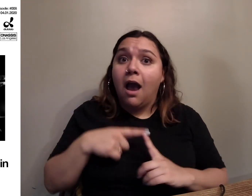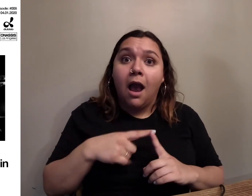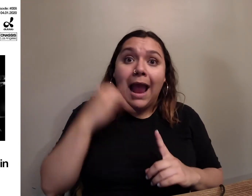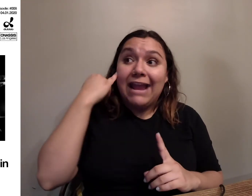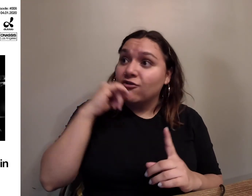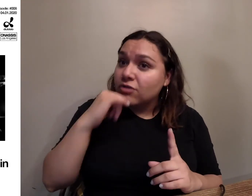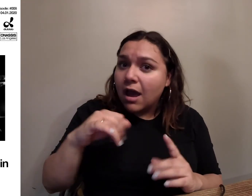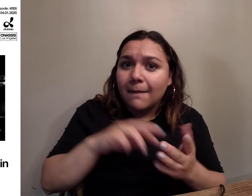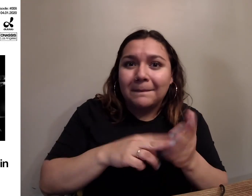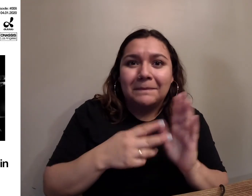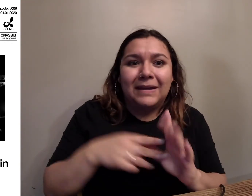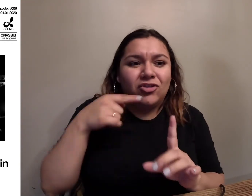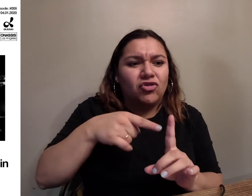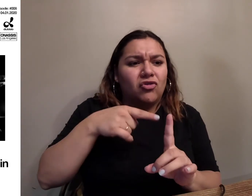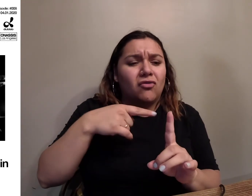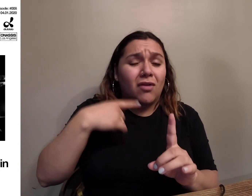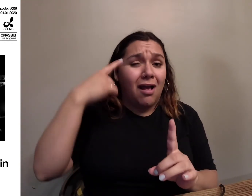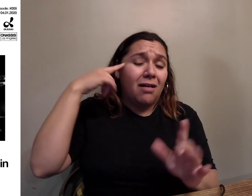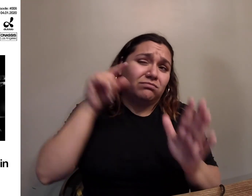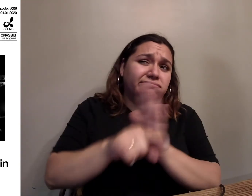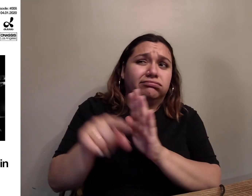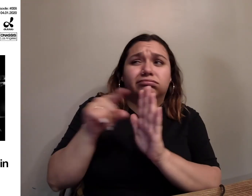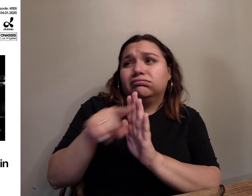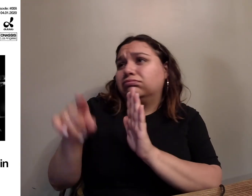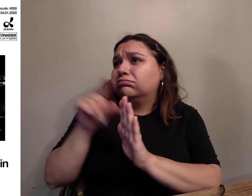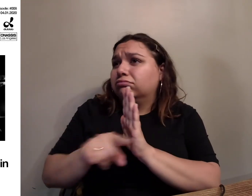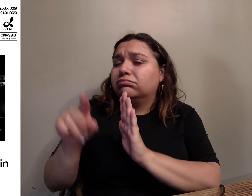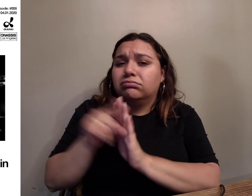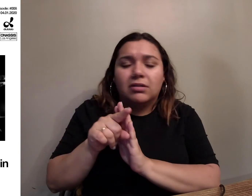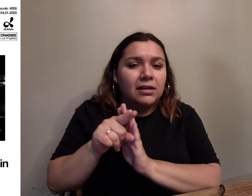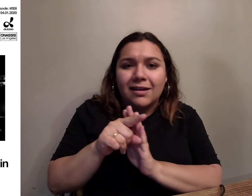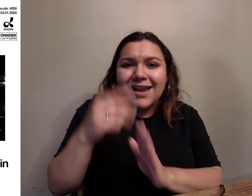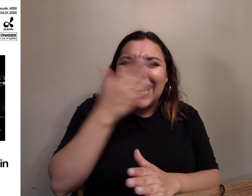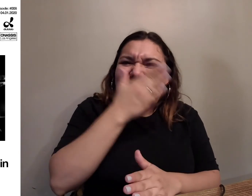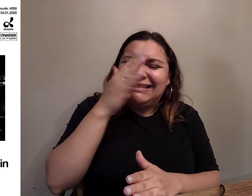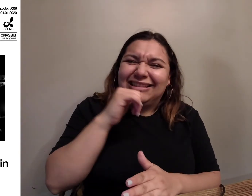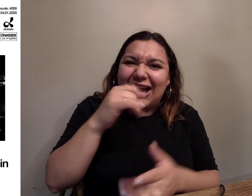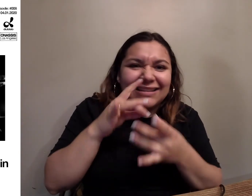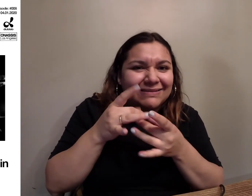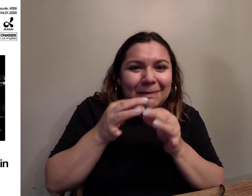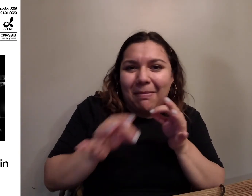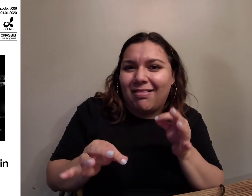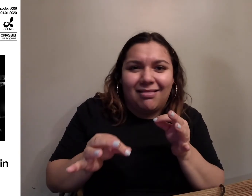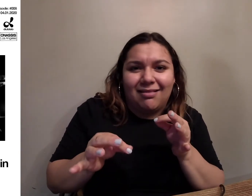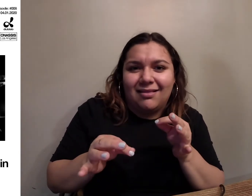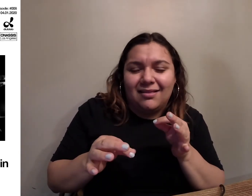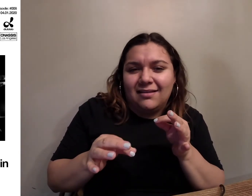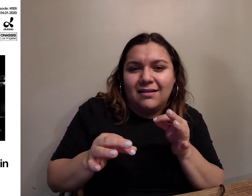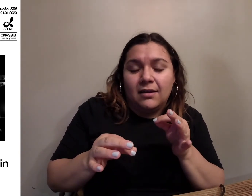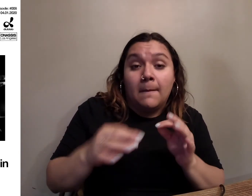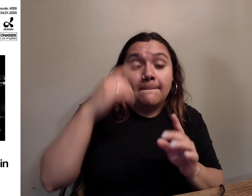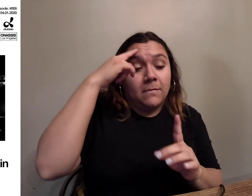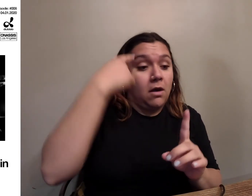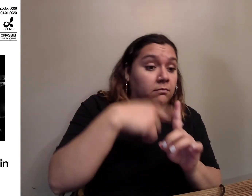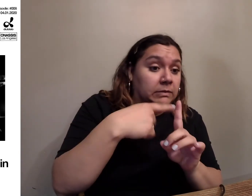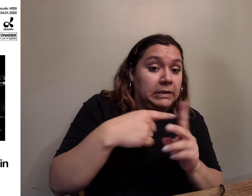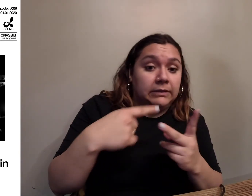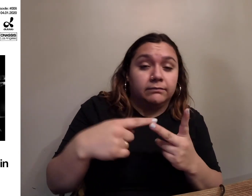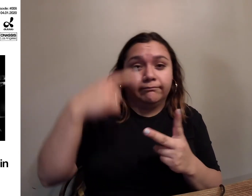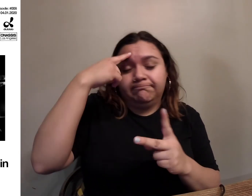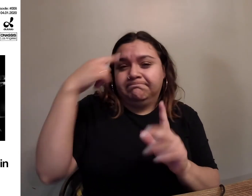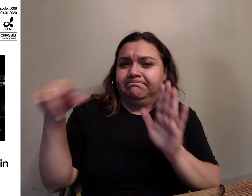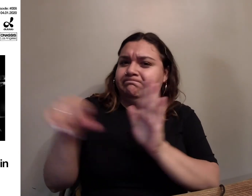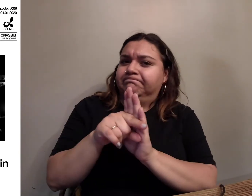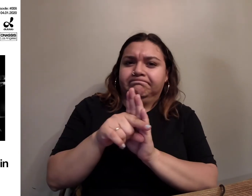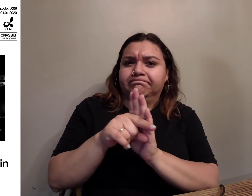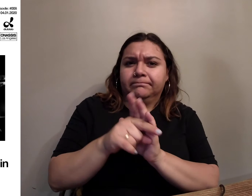then you're a pessimist and you're negative, and it's never that simple. Optimism and pessimism that's a